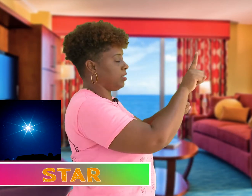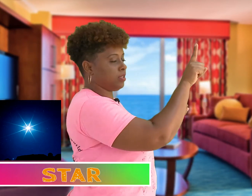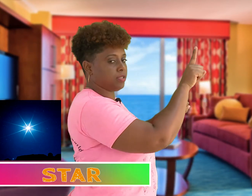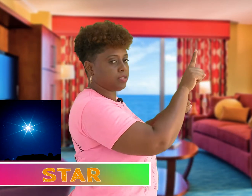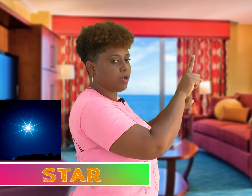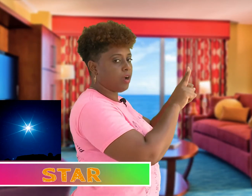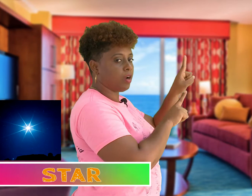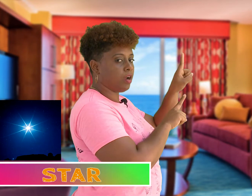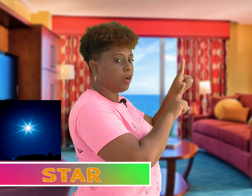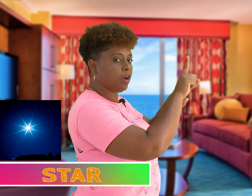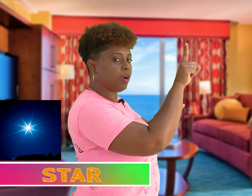Star.